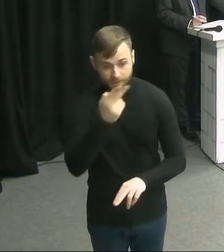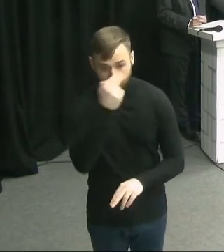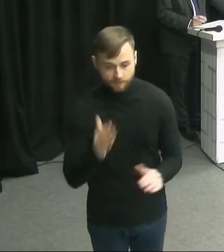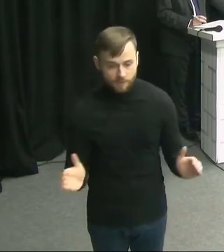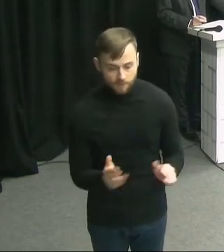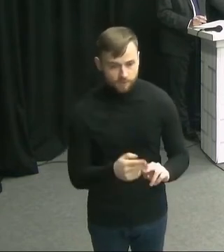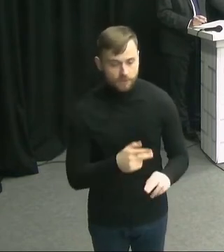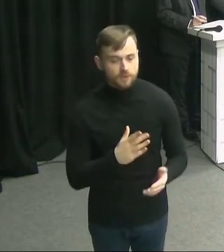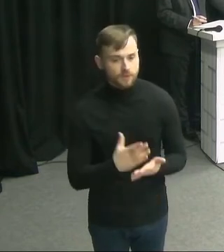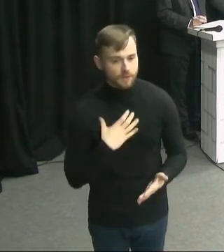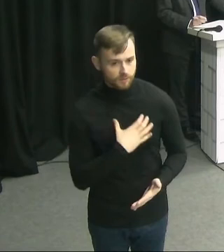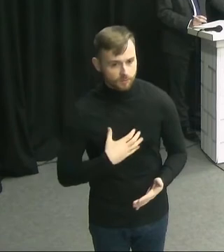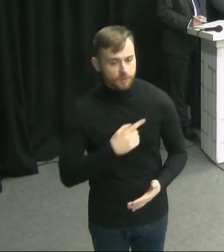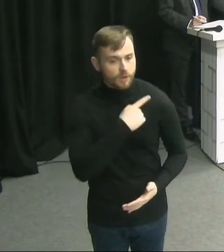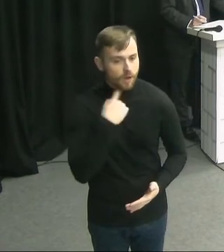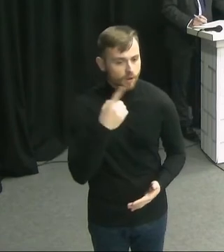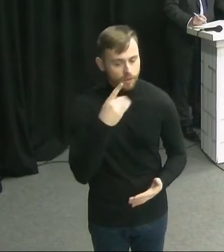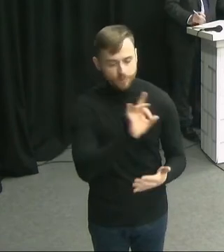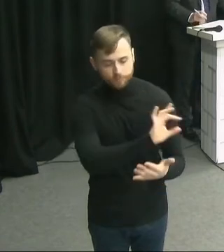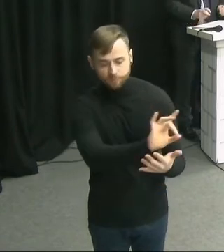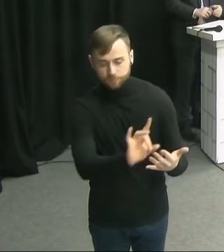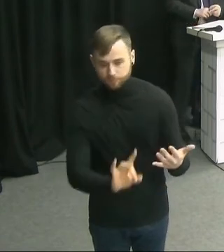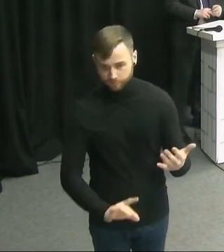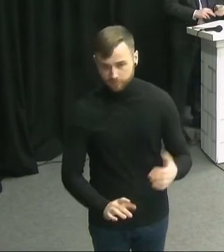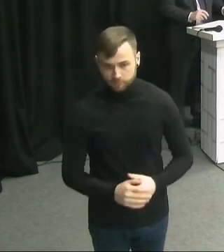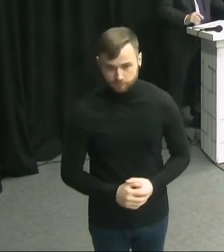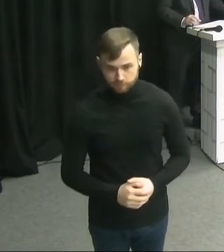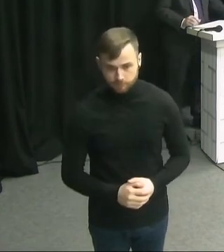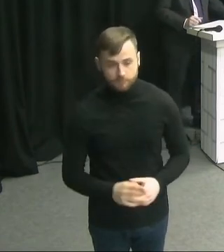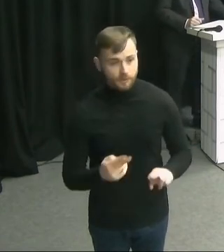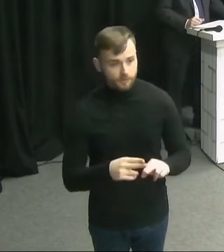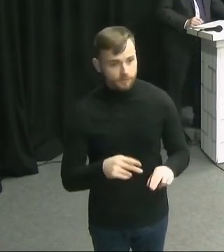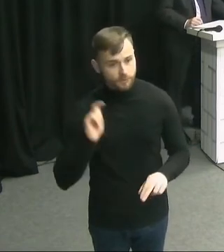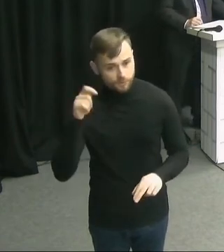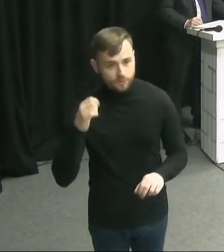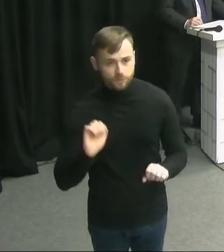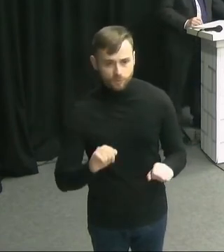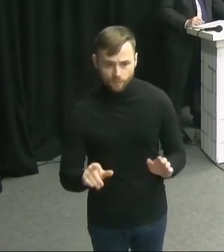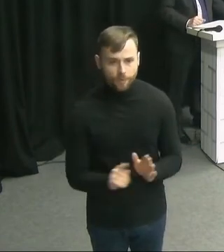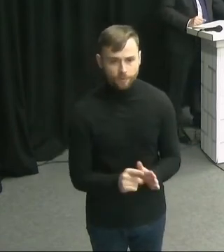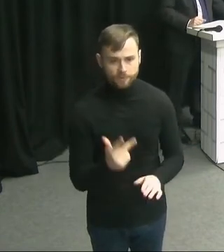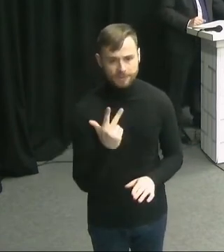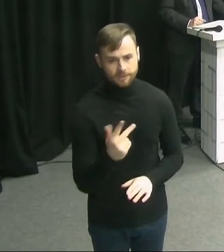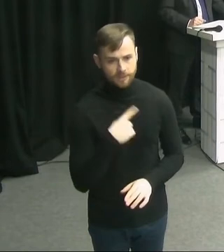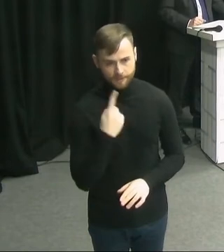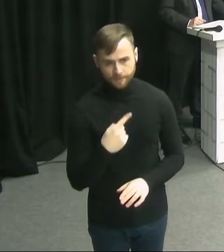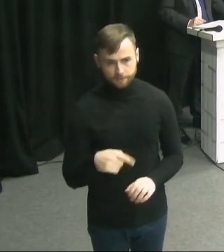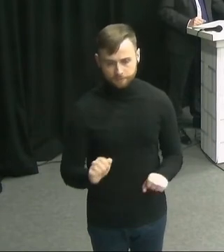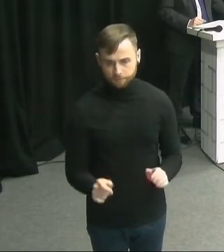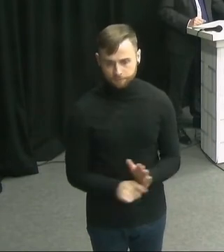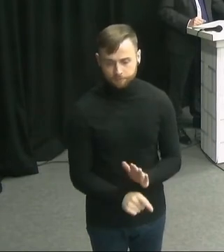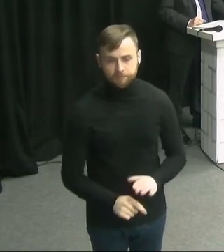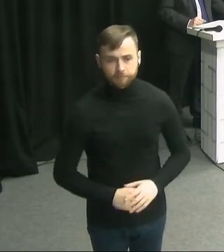add, Professor Rimvdas, that we are expecting other languages. Everybody is expected already to know English when they come to